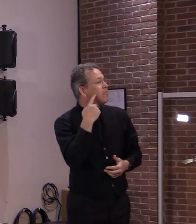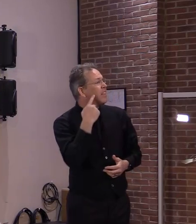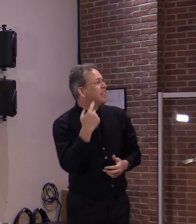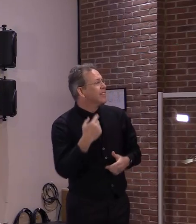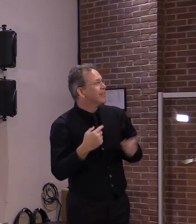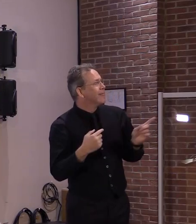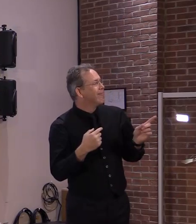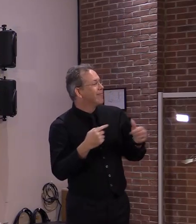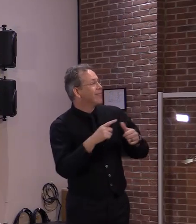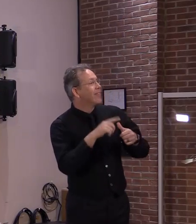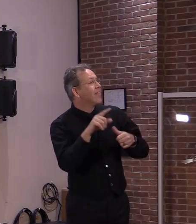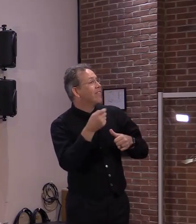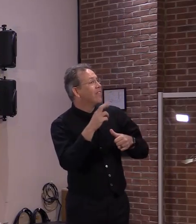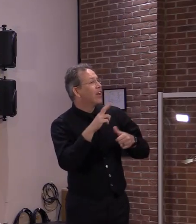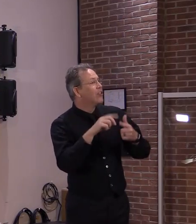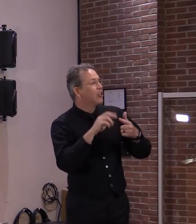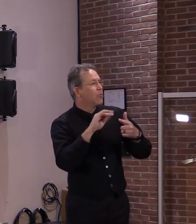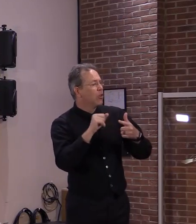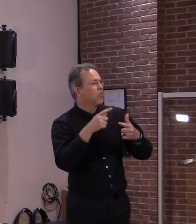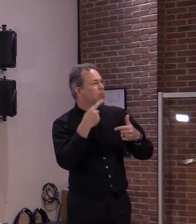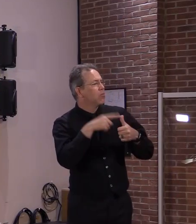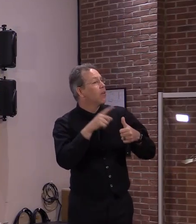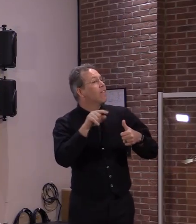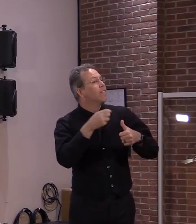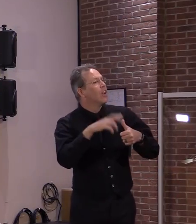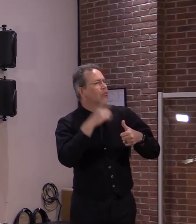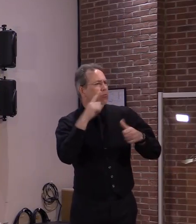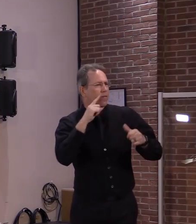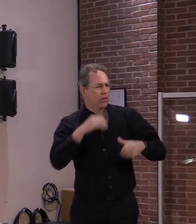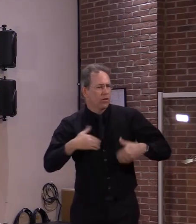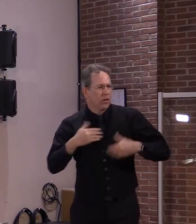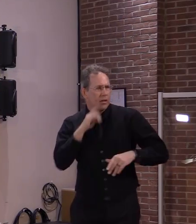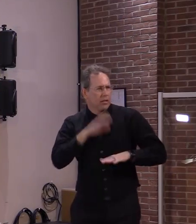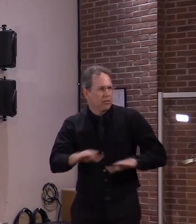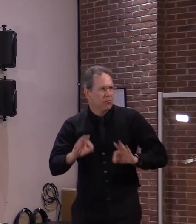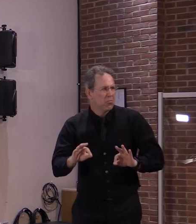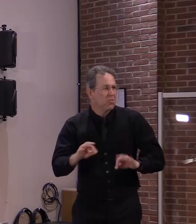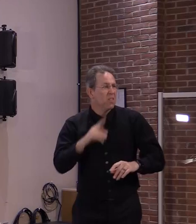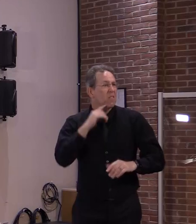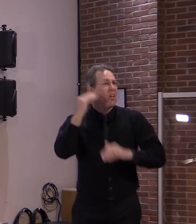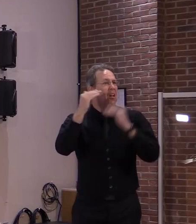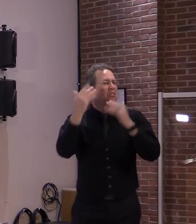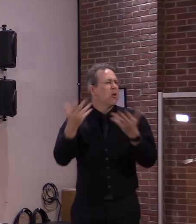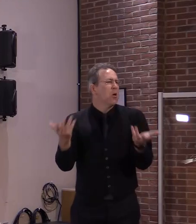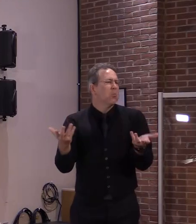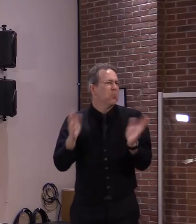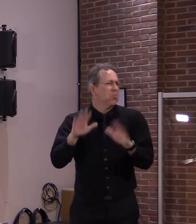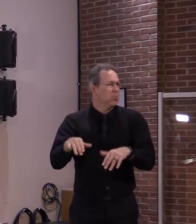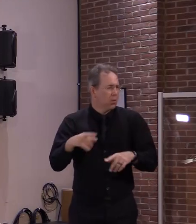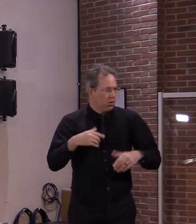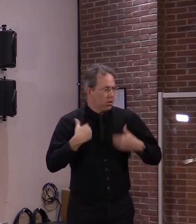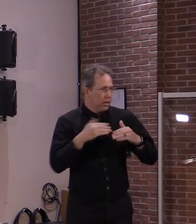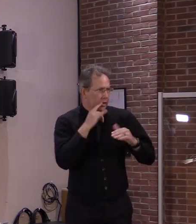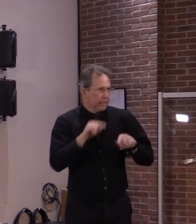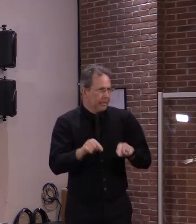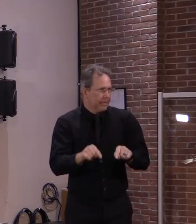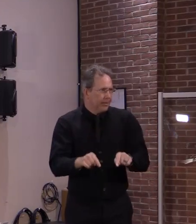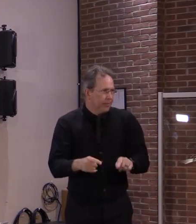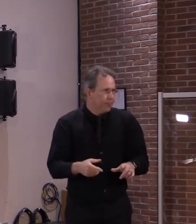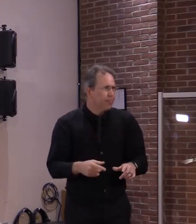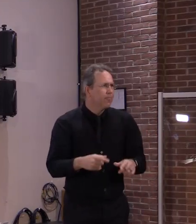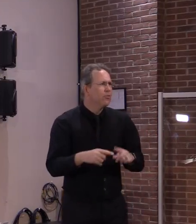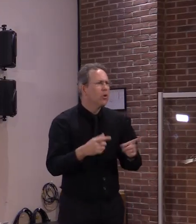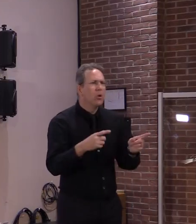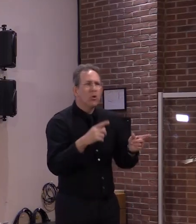group, that there won't be as much of an issue. And Deputy Commissioner, Deputy Secretary Samuelson, we're talking